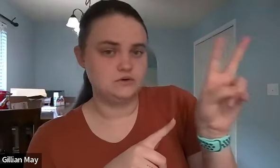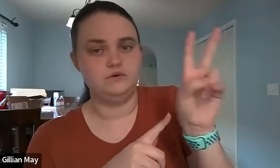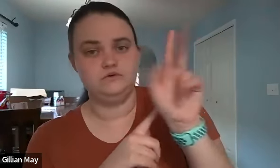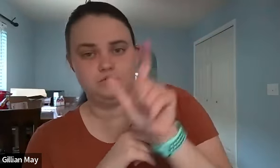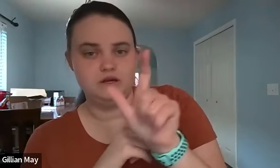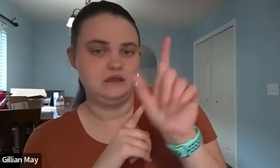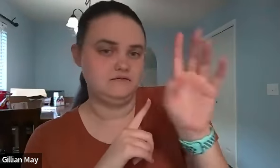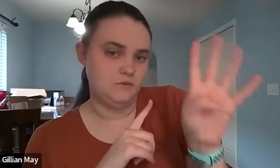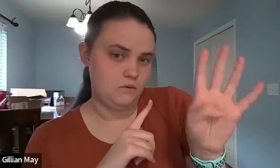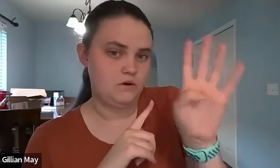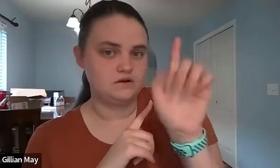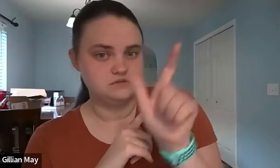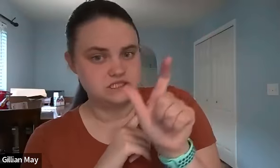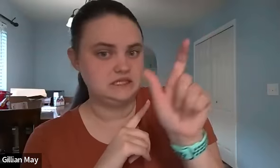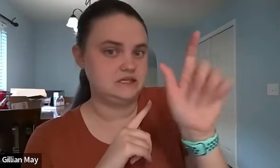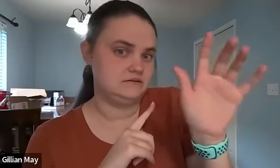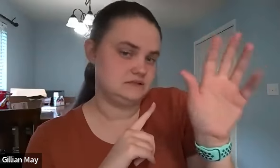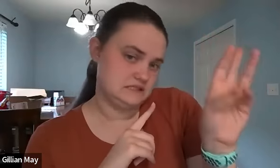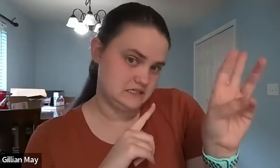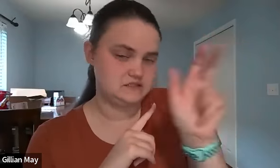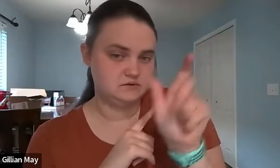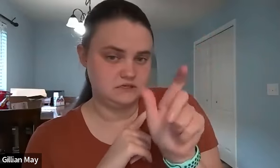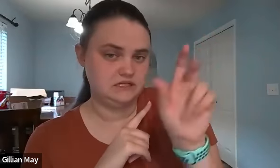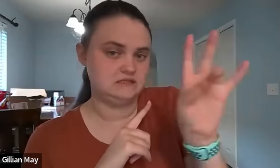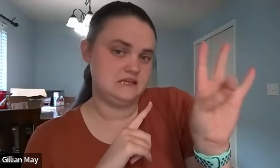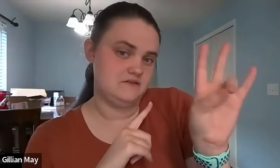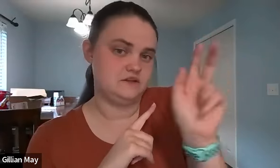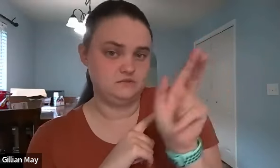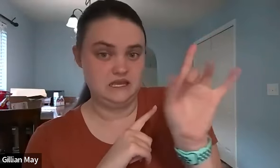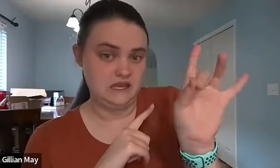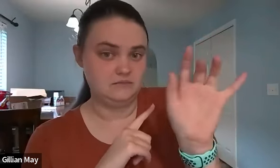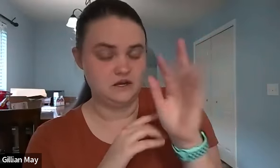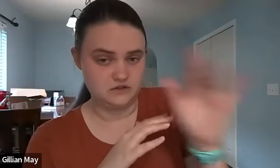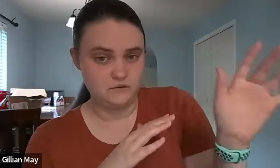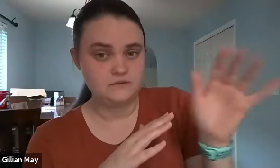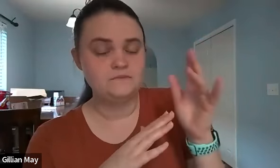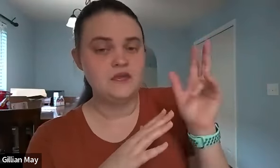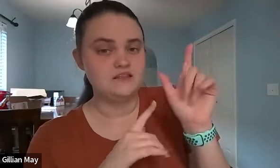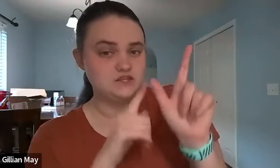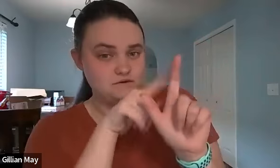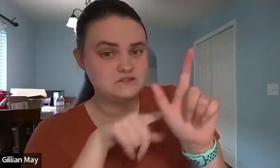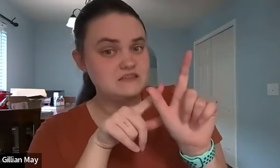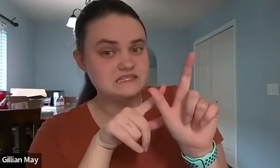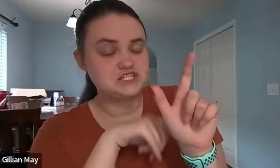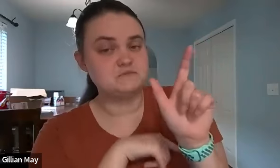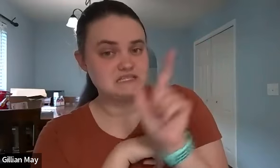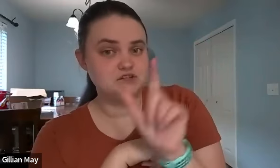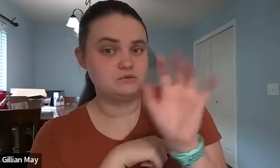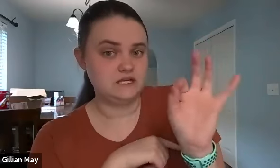22, 24, 26, 27, 28, and so forth. So if you see this, that's just me saying